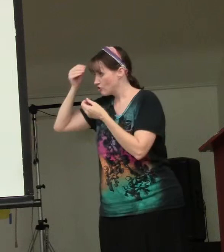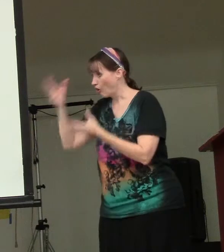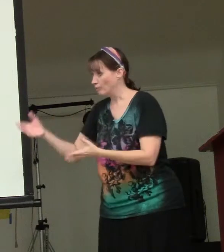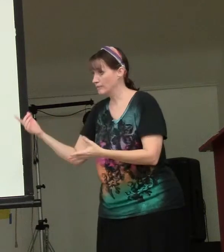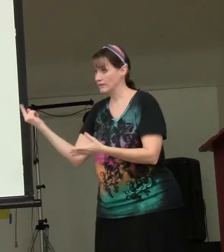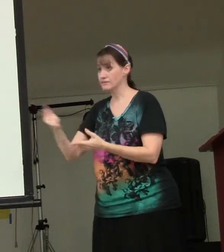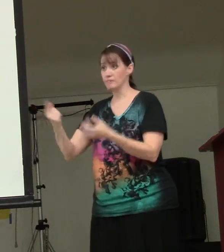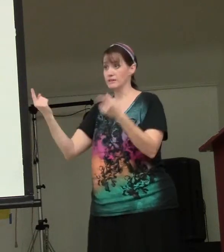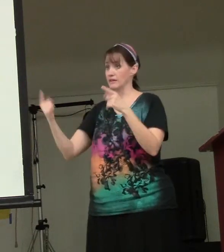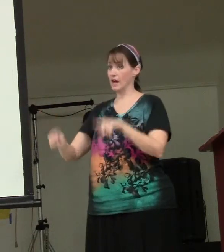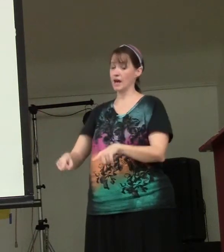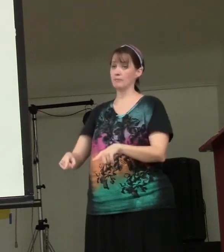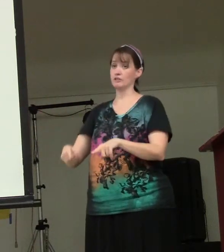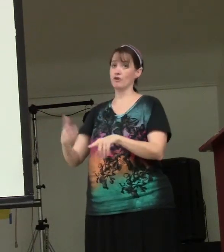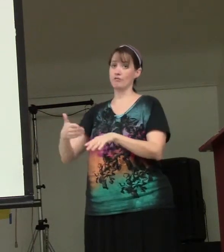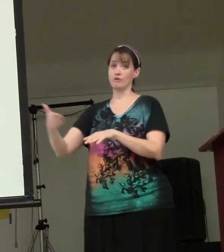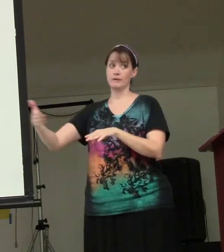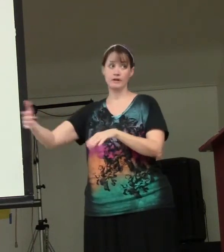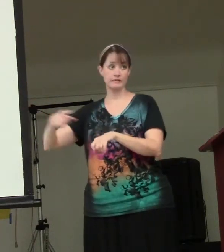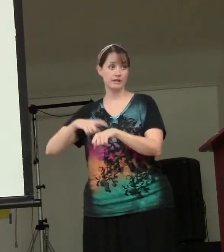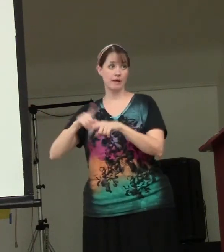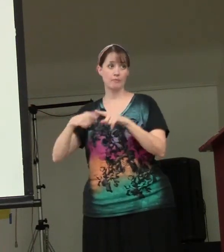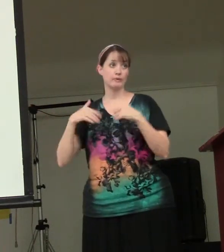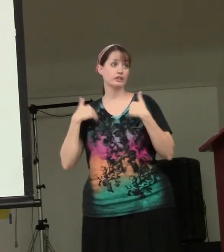told me about something that happened over a period of time when we were young